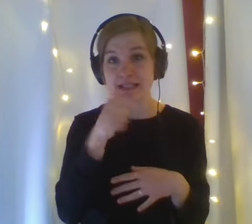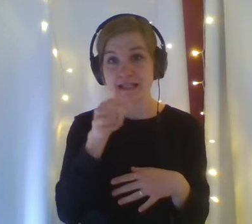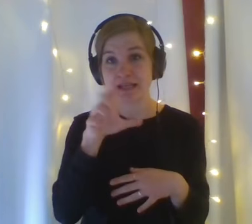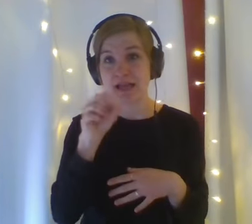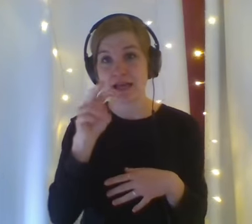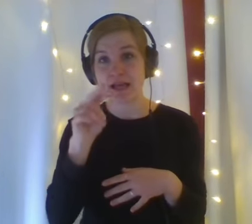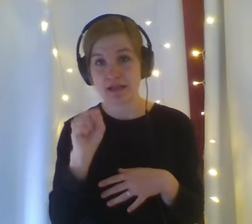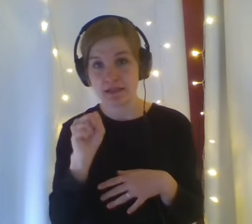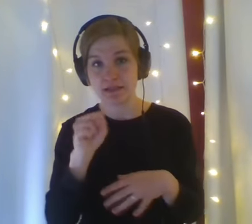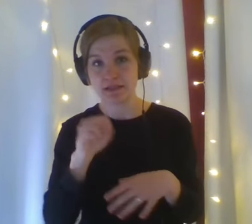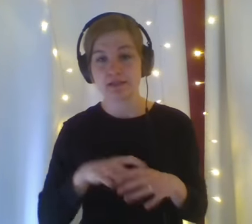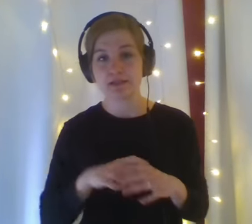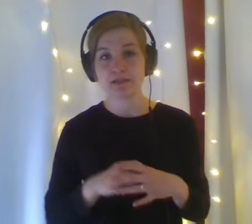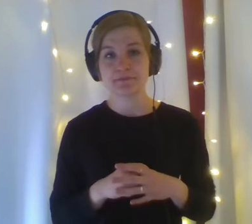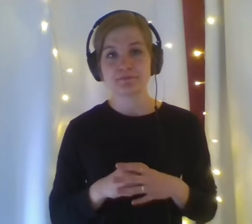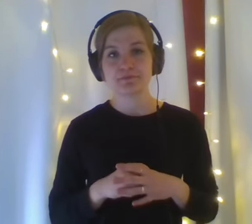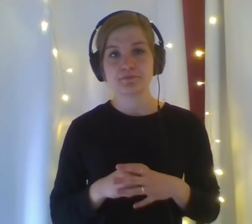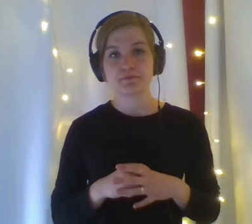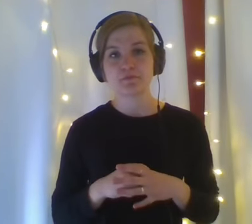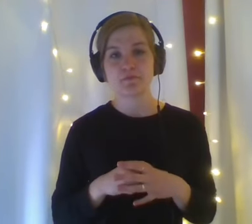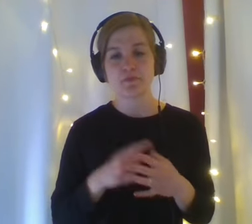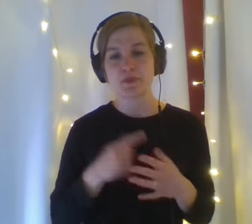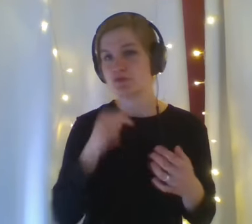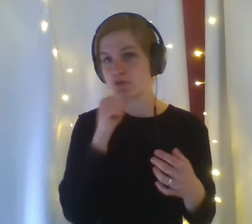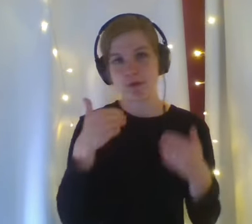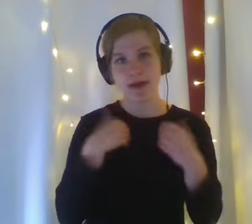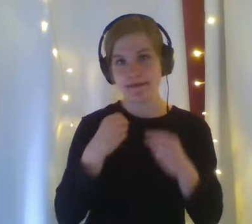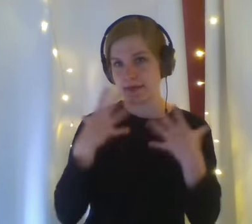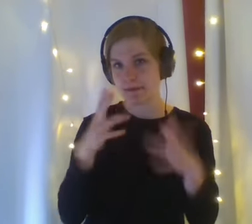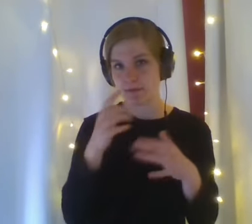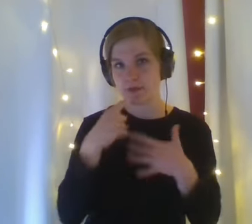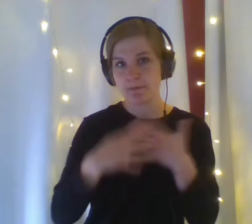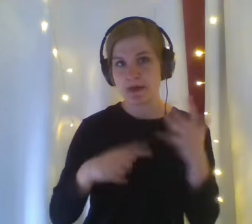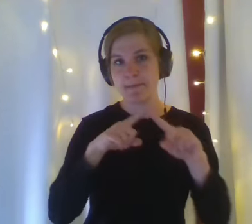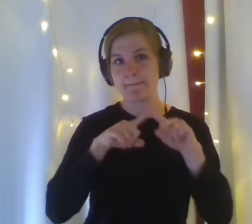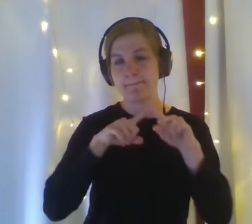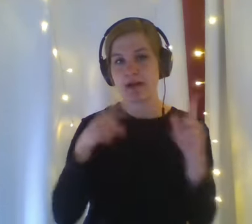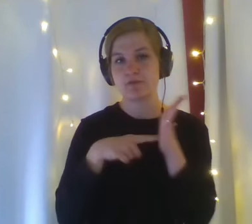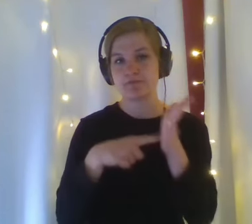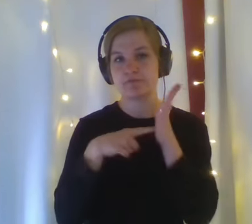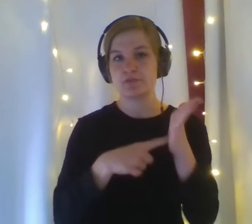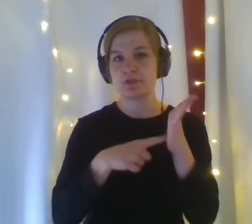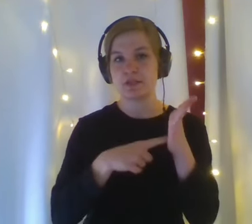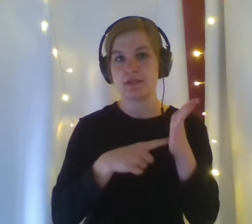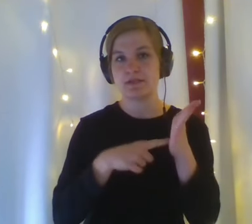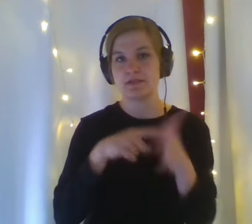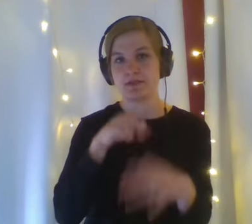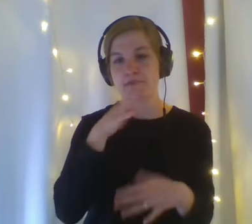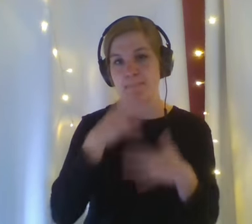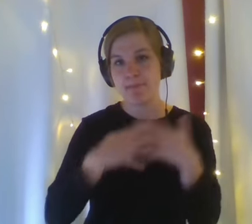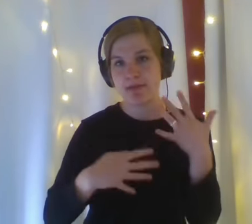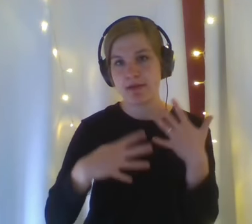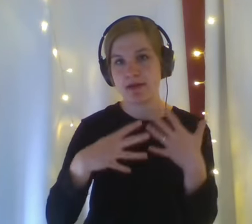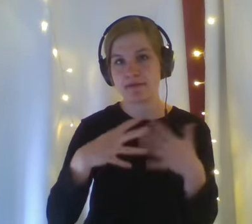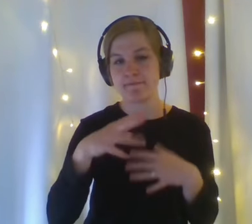of blood in you. What that 2,000 represents is your internal blood volume recycled many times. It's a wonderful recycling